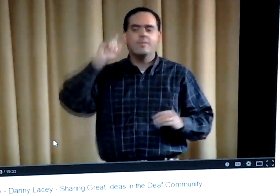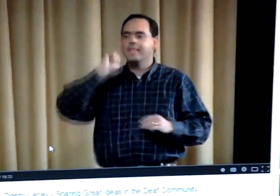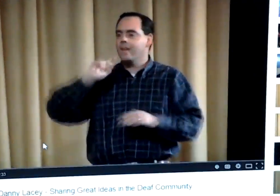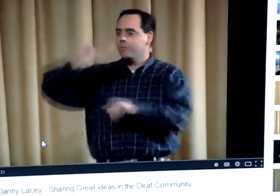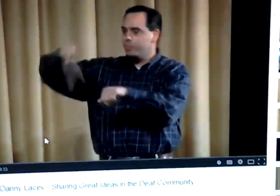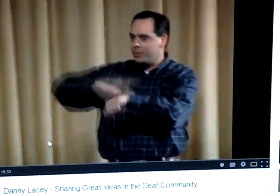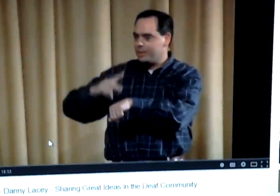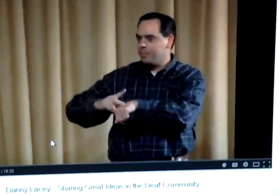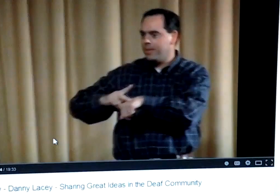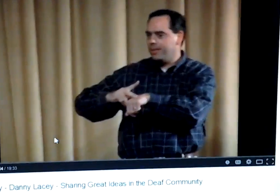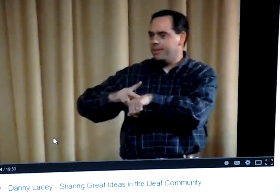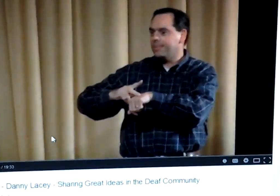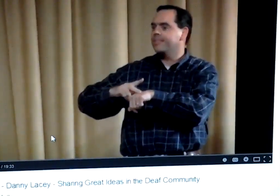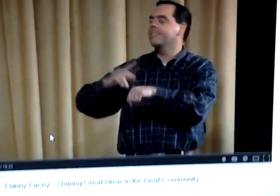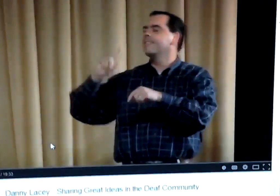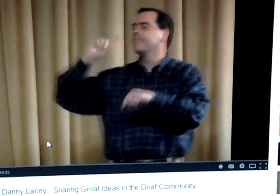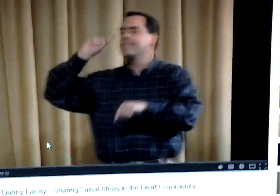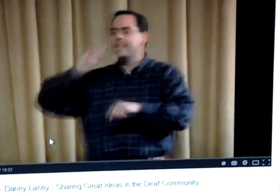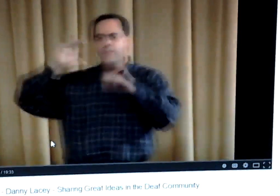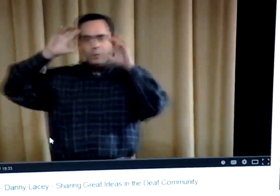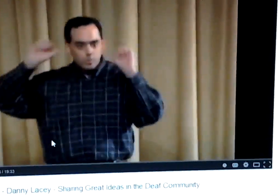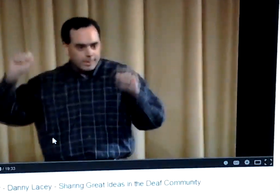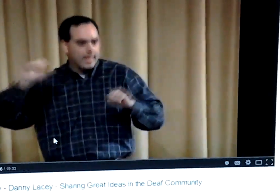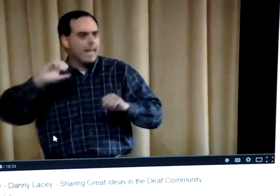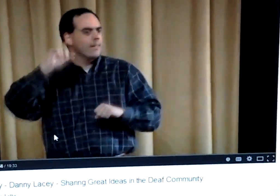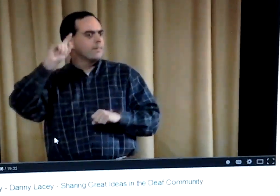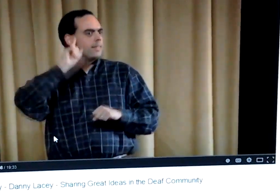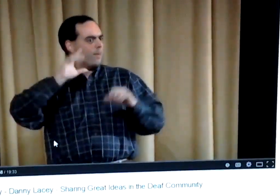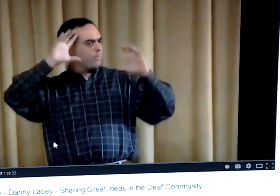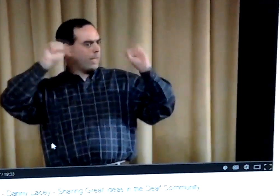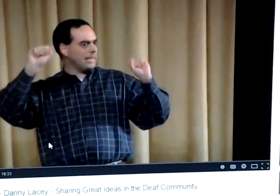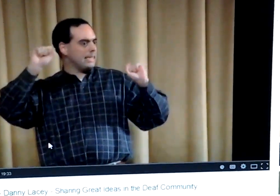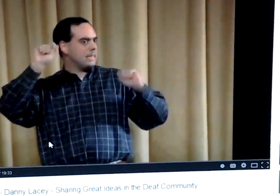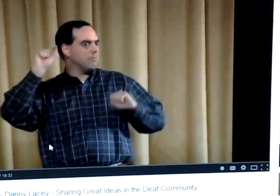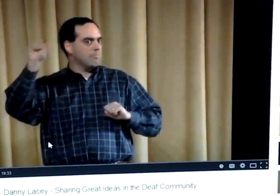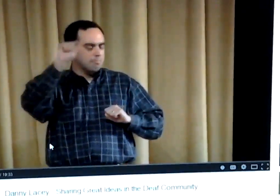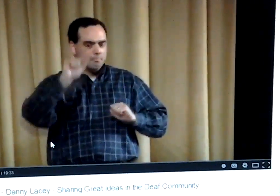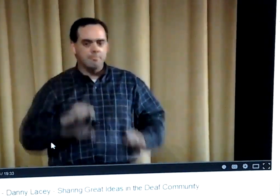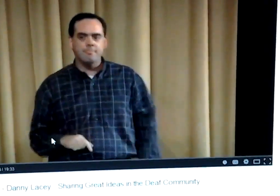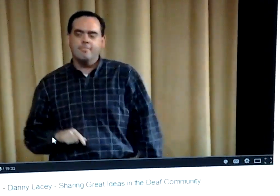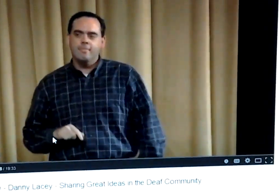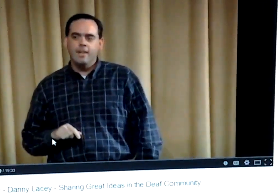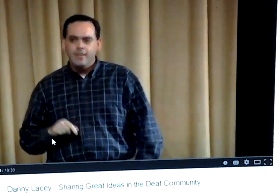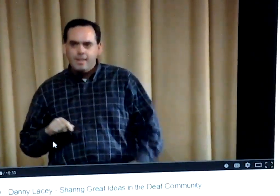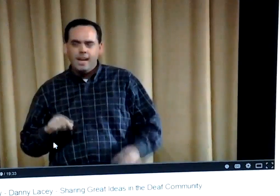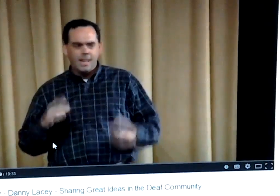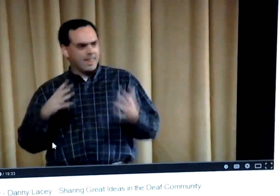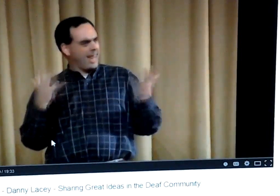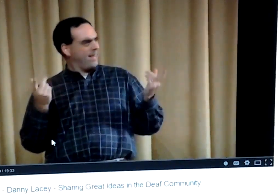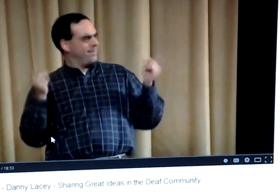There was deaf teachers, a deaf principal, a deaf president.